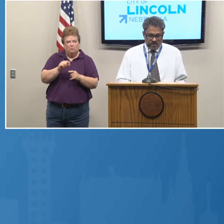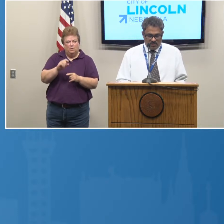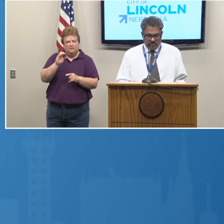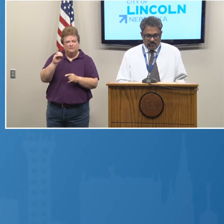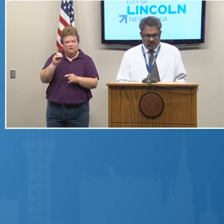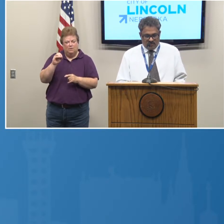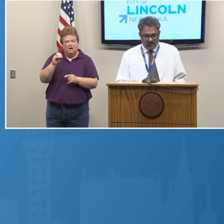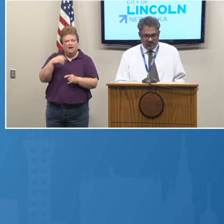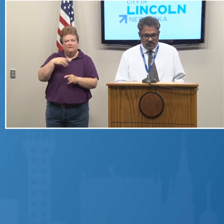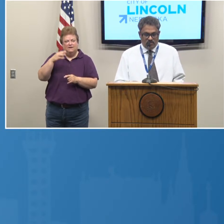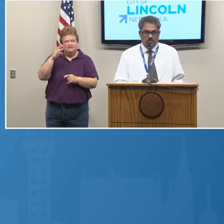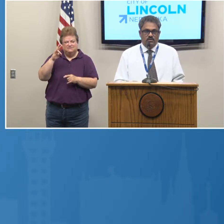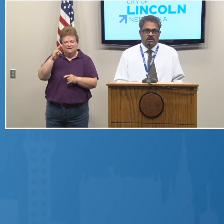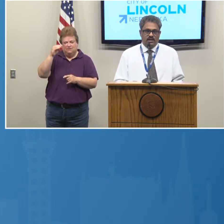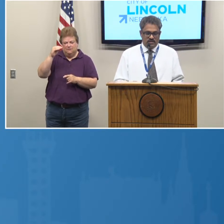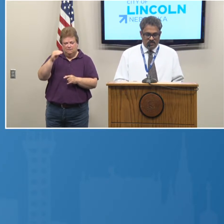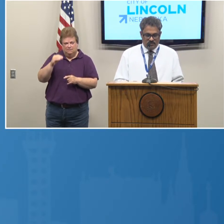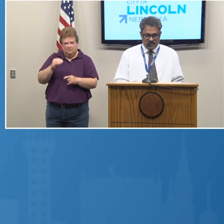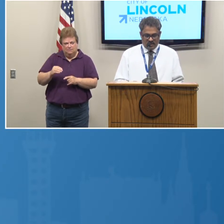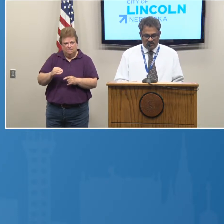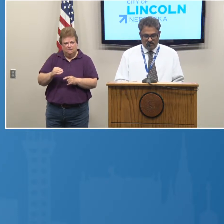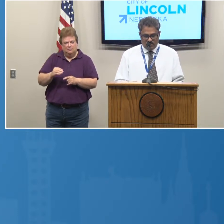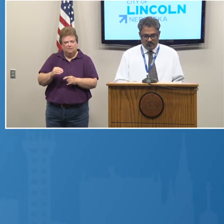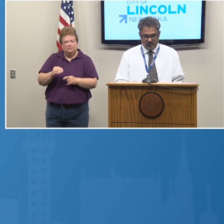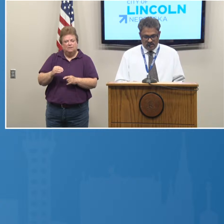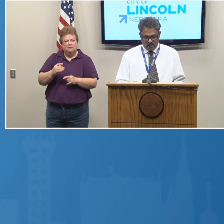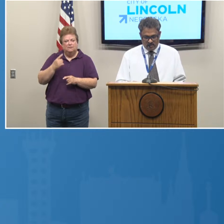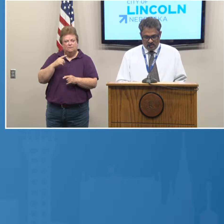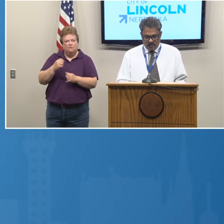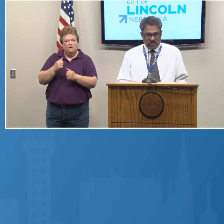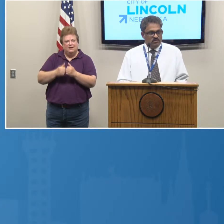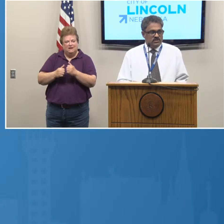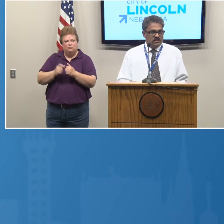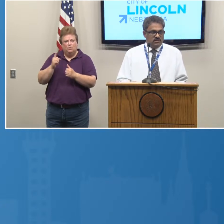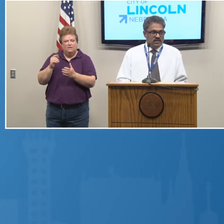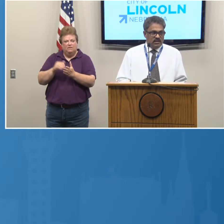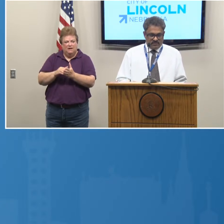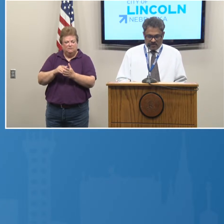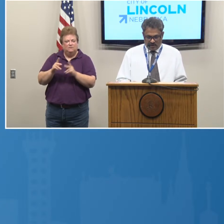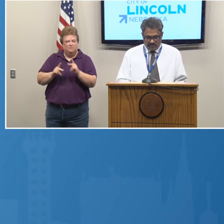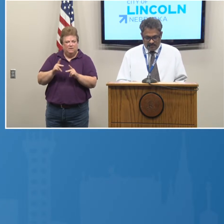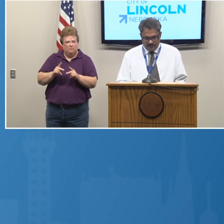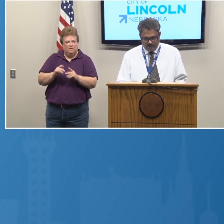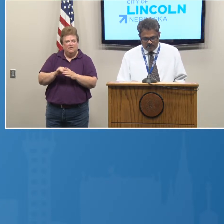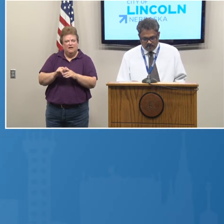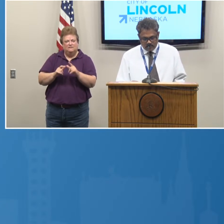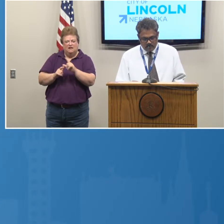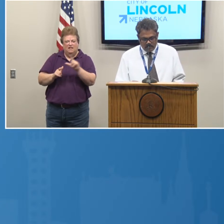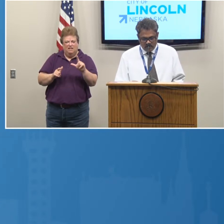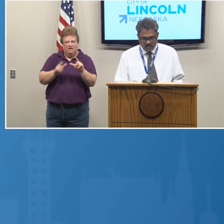to 0.50 cases per 1,000 population, which is on the left column.